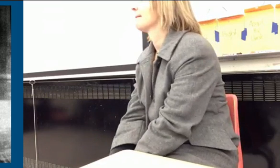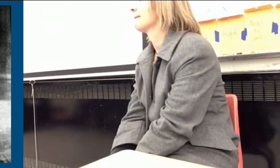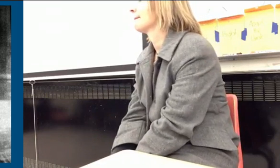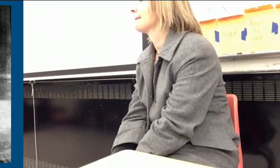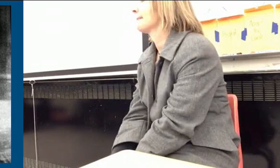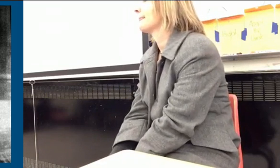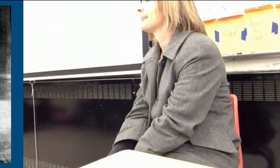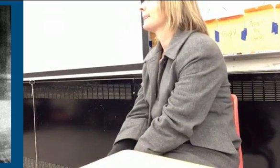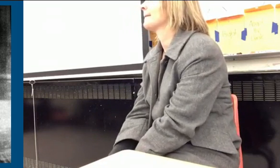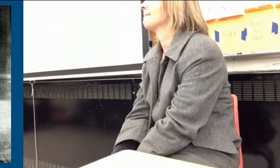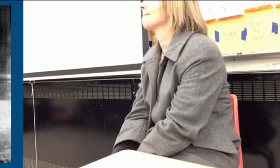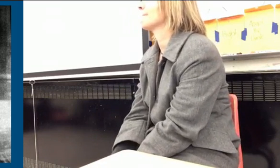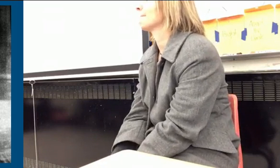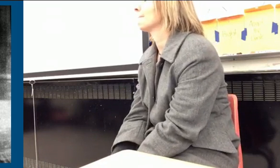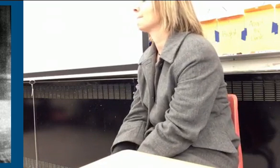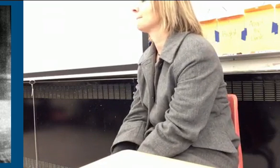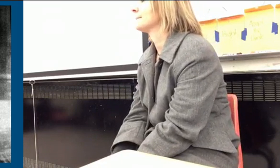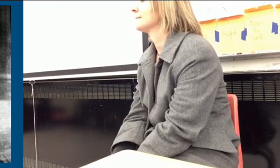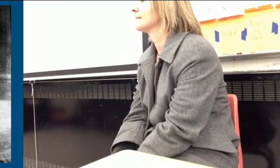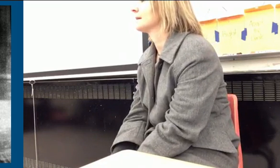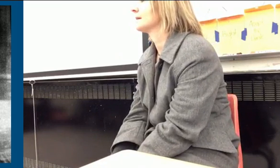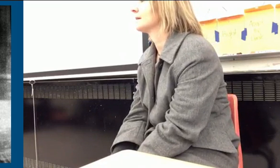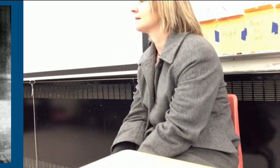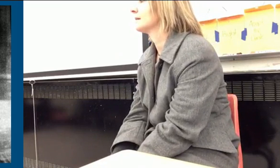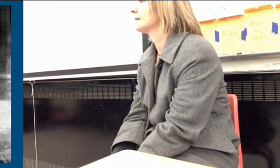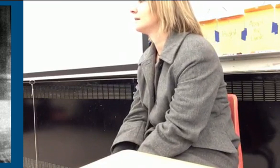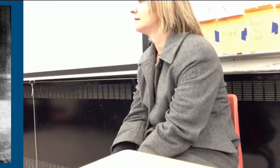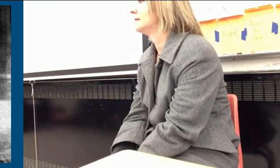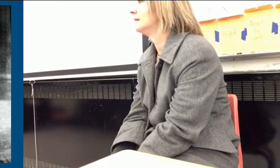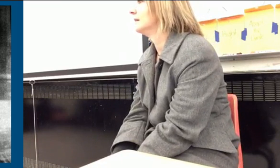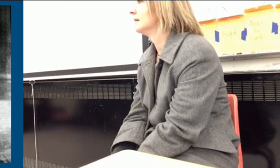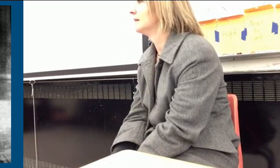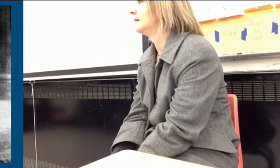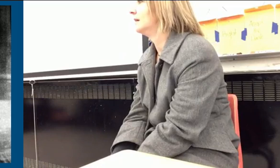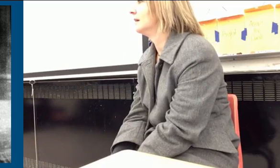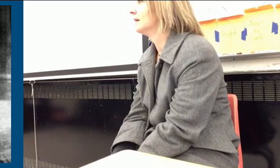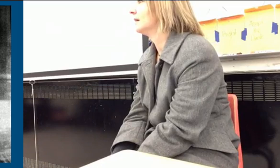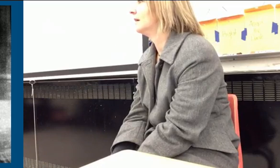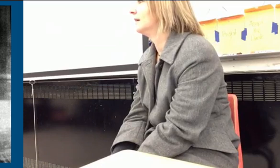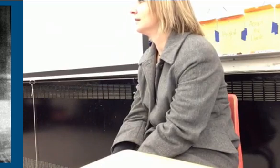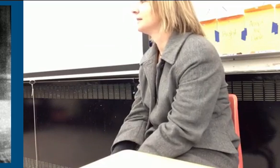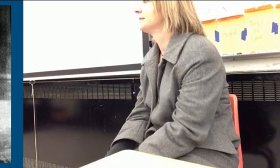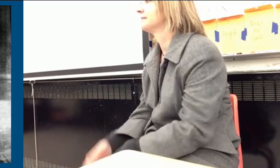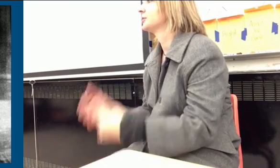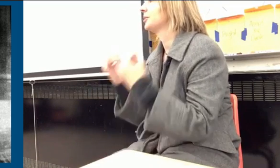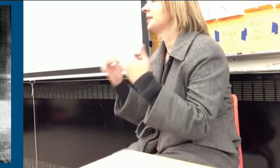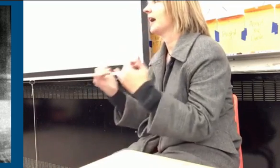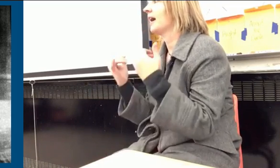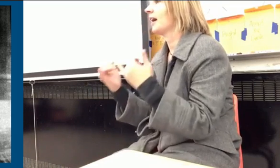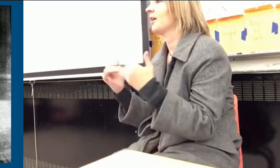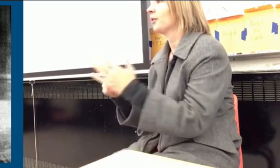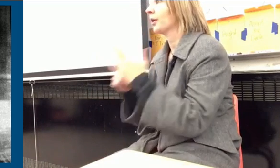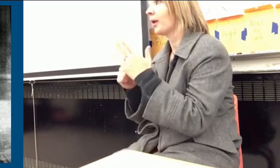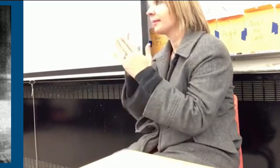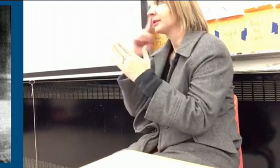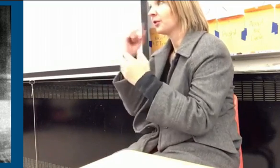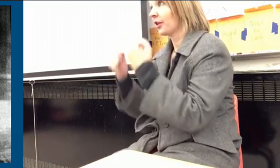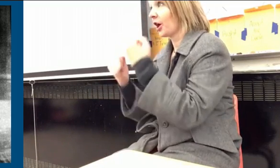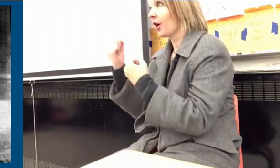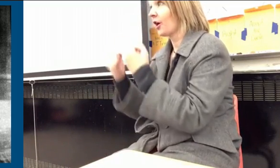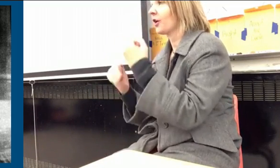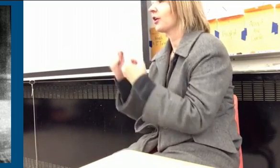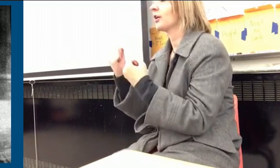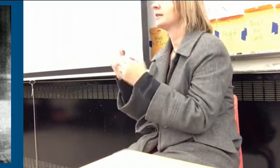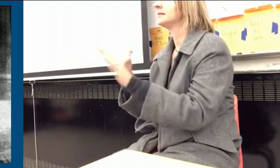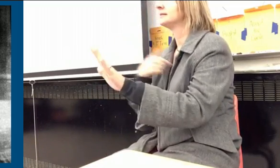Alright, so, okay, listen. Okay, here are the requirements for your car. Now,